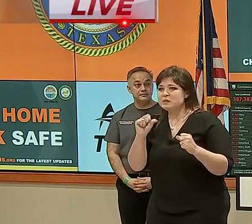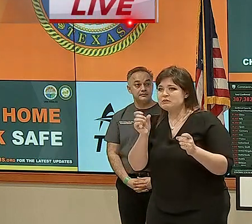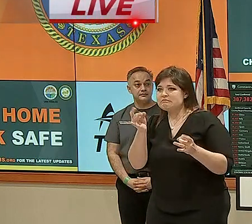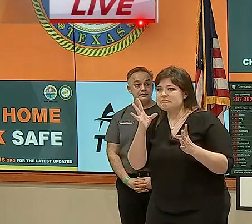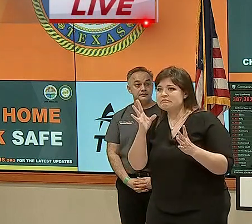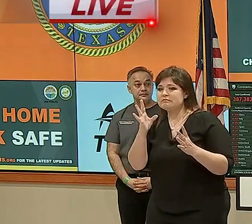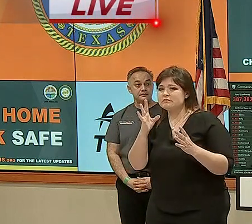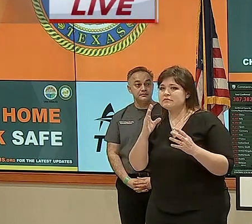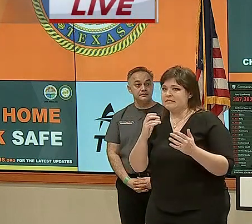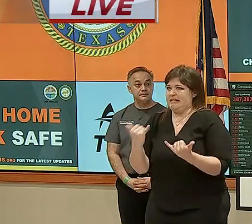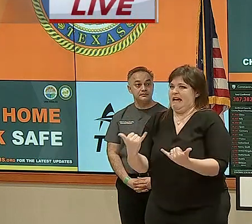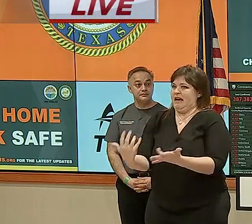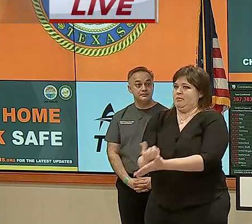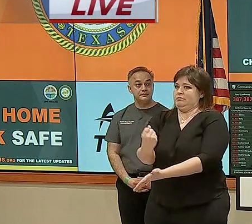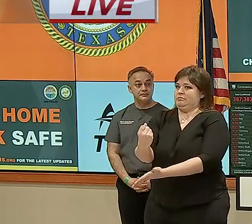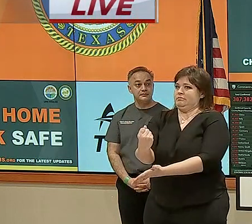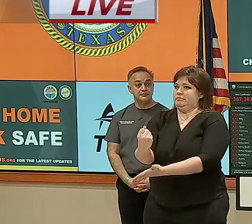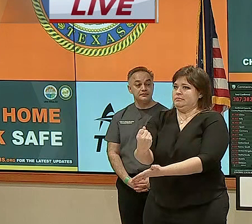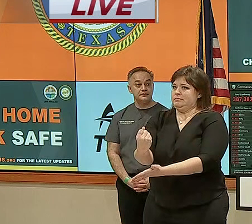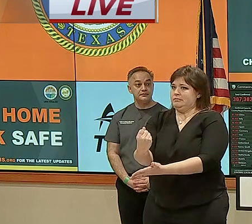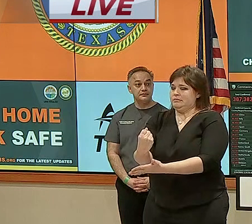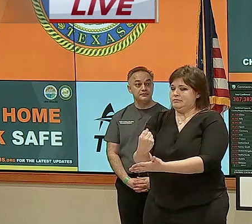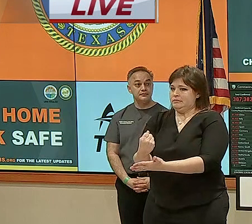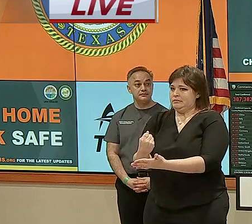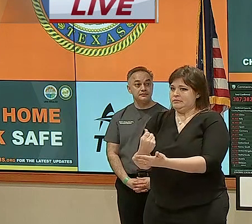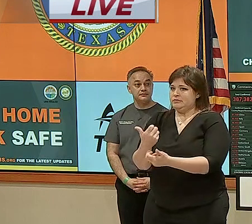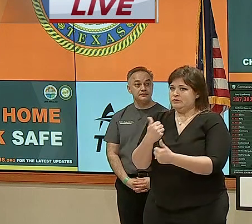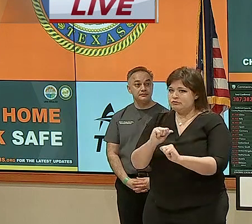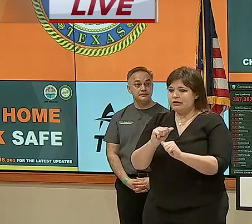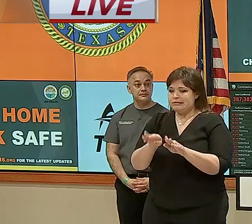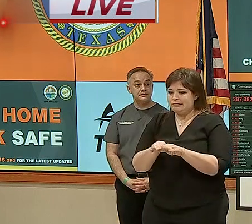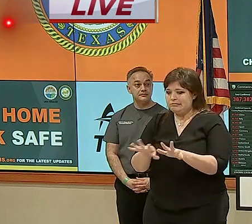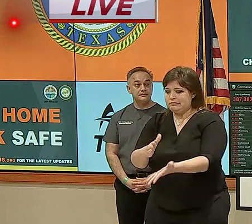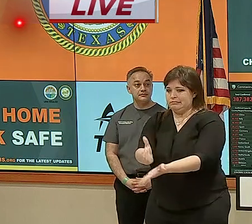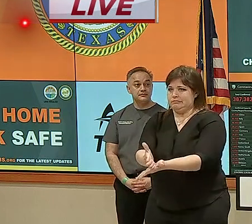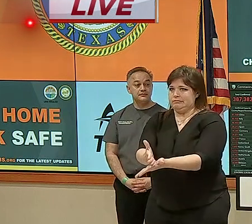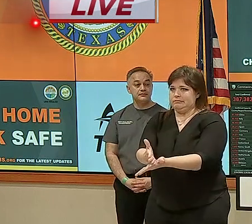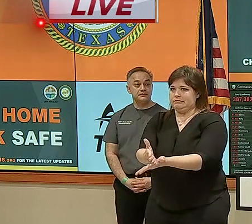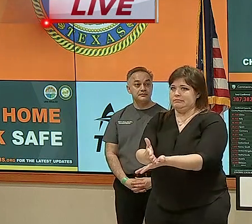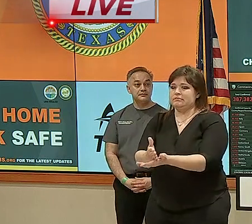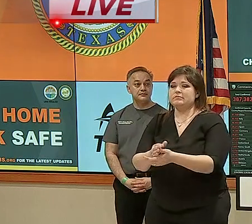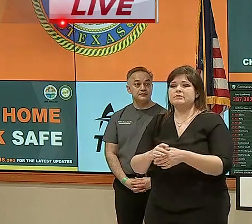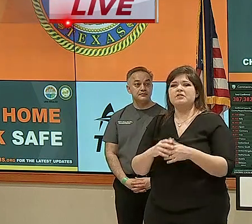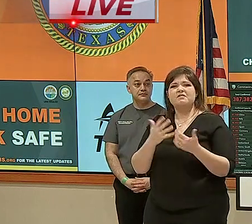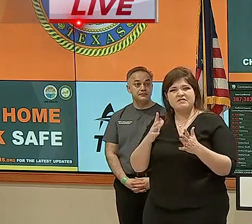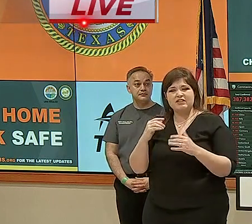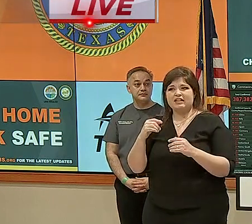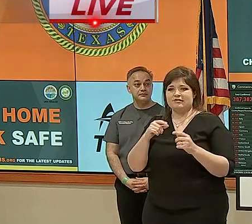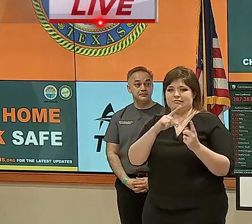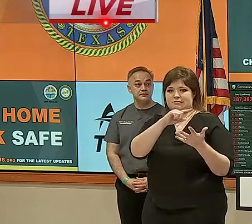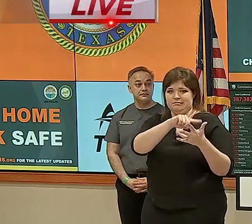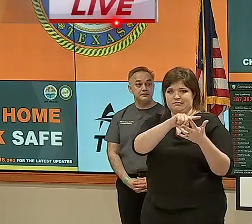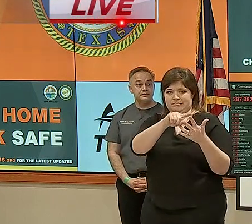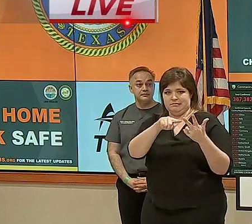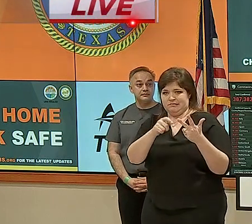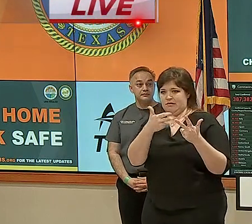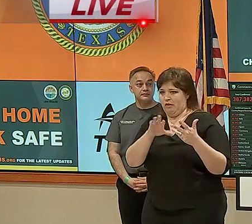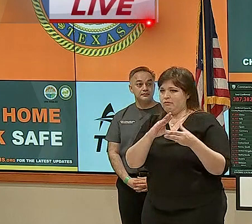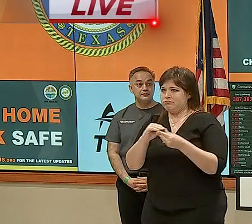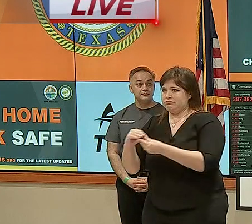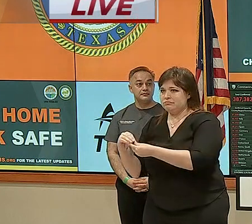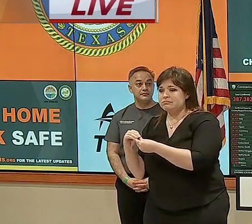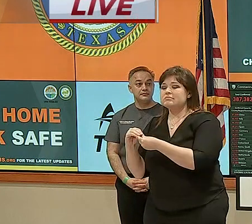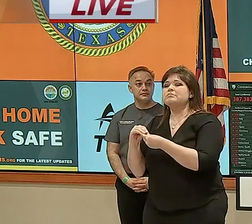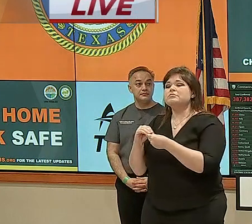As you all heard this morning from everyone who's spoken so far, the idea here is to slow down the progression of this